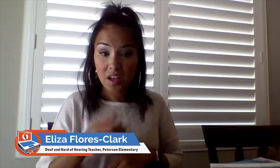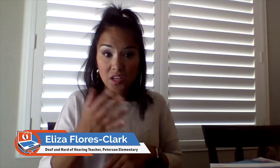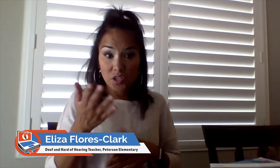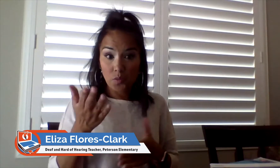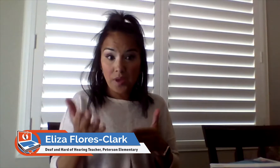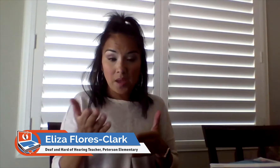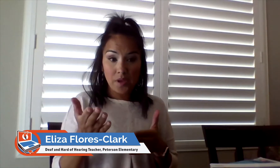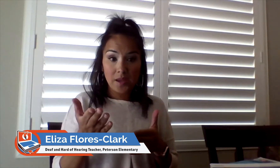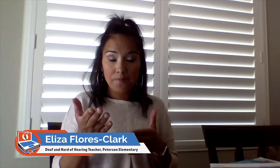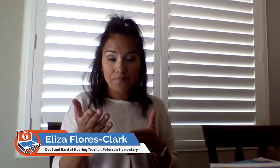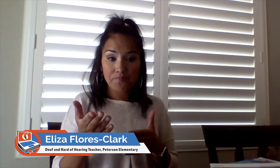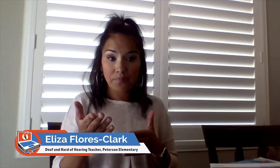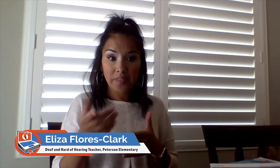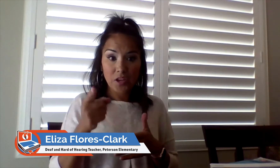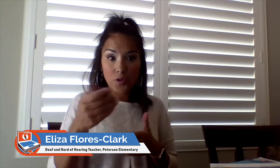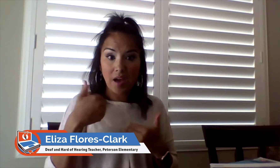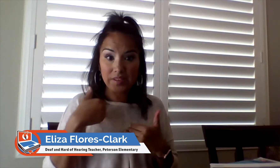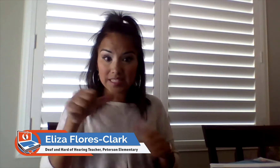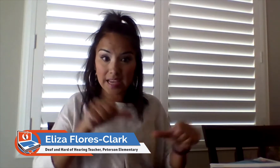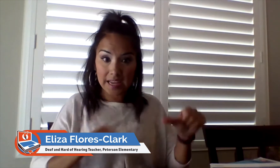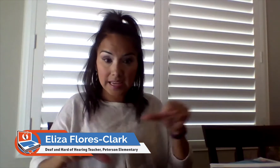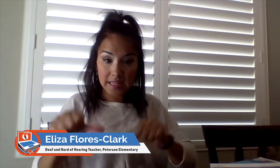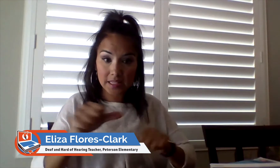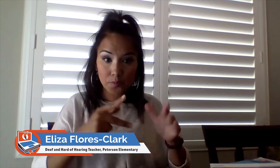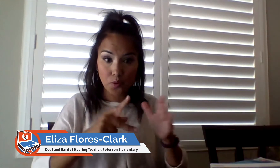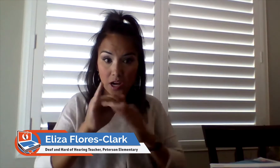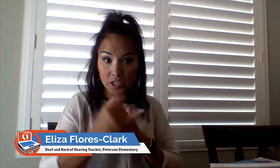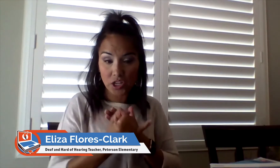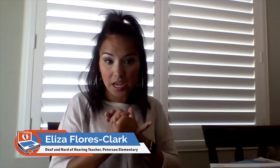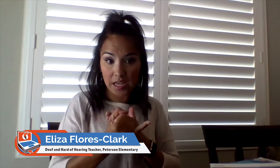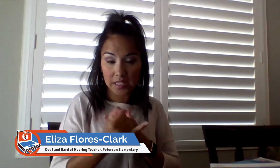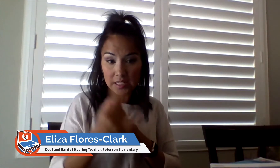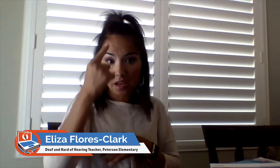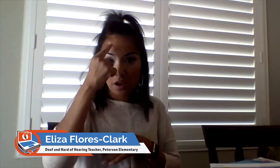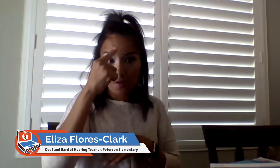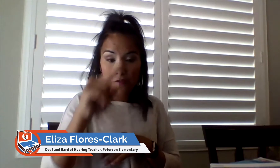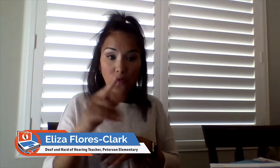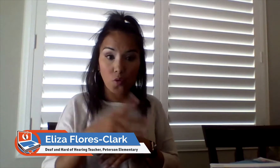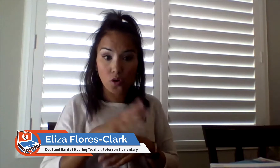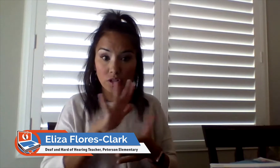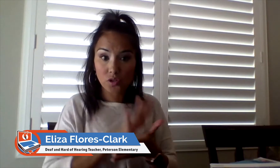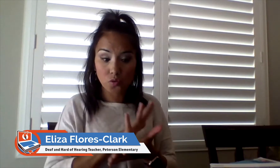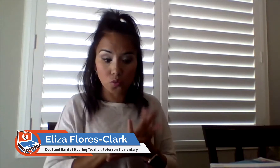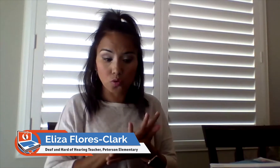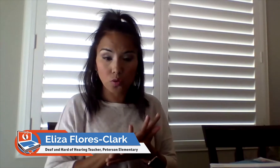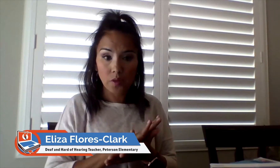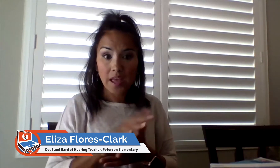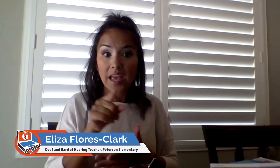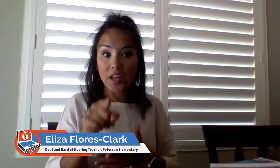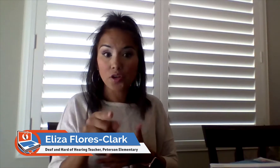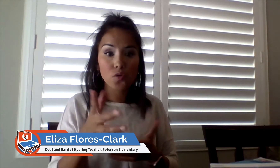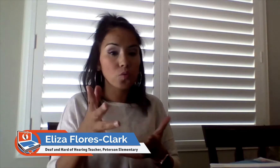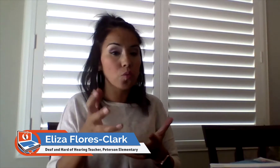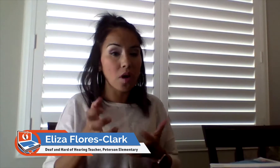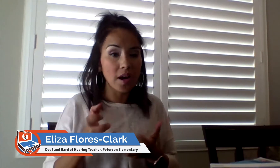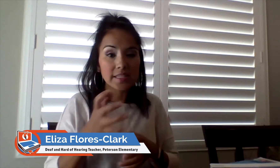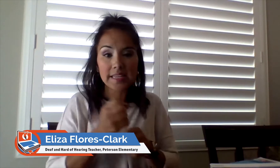So maybe you have a science project for school and you want to get